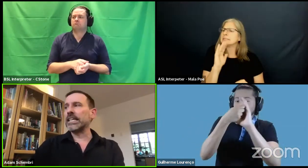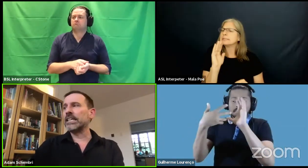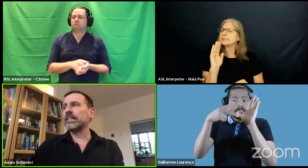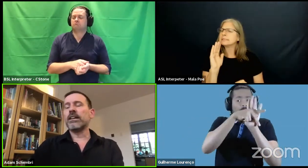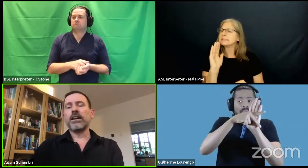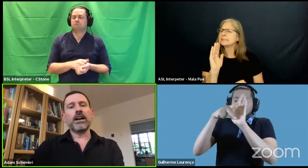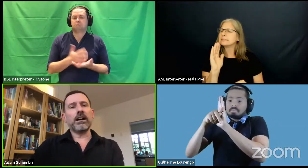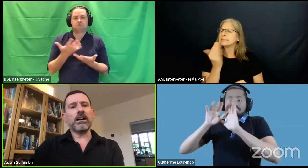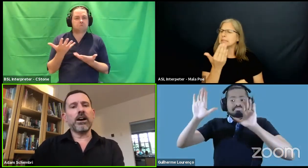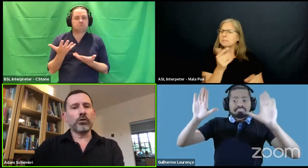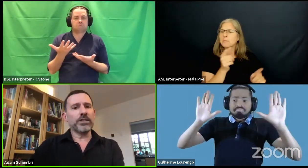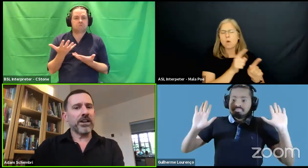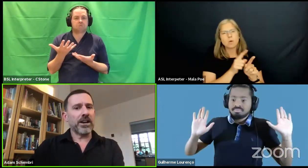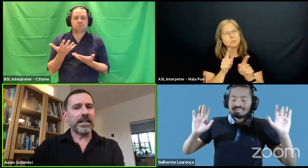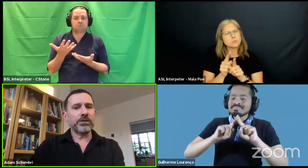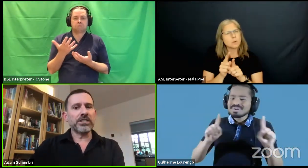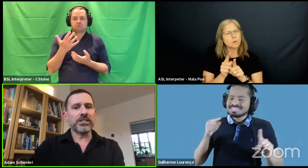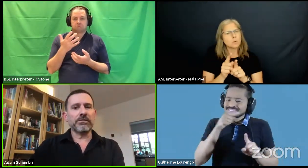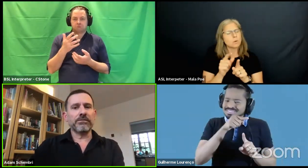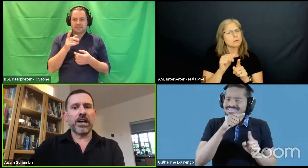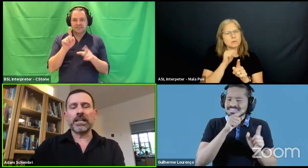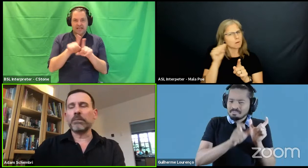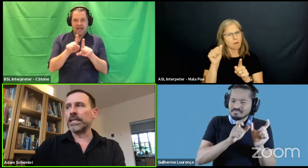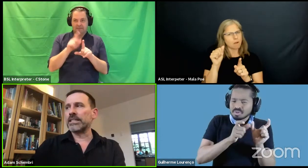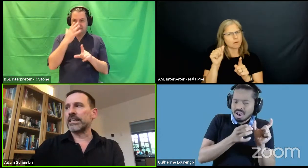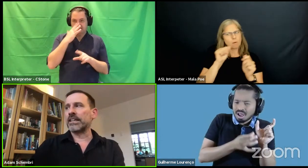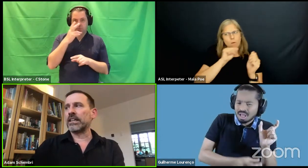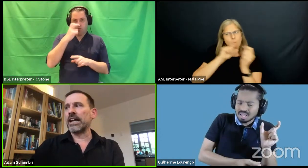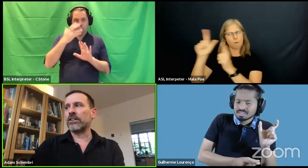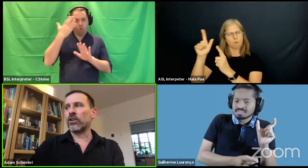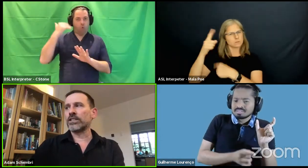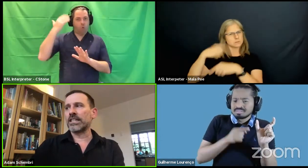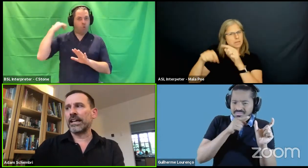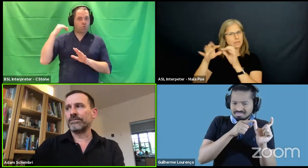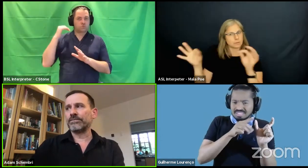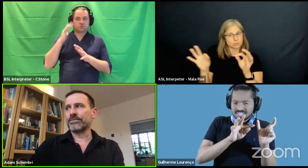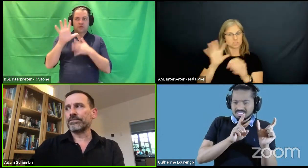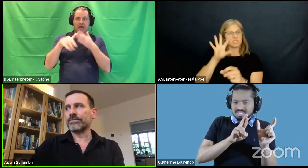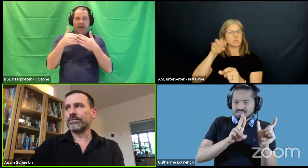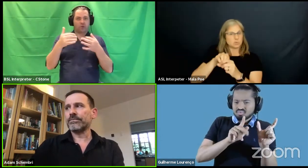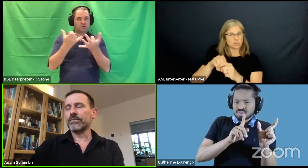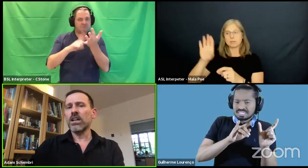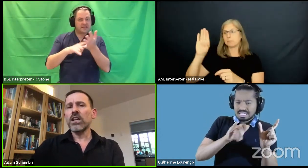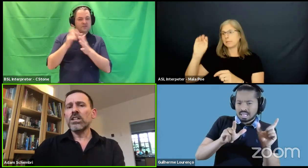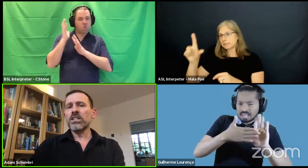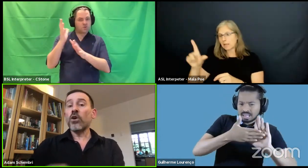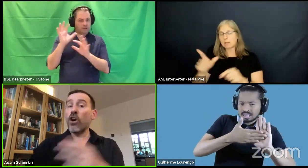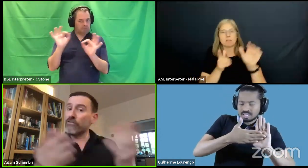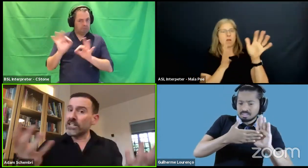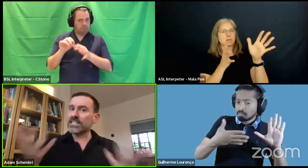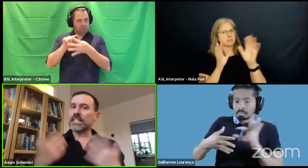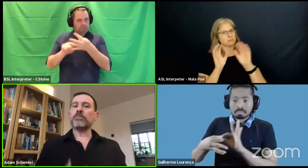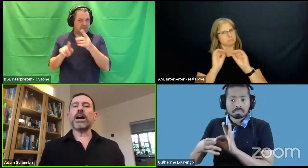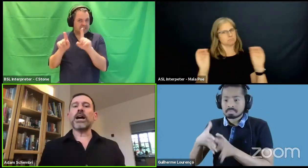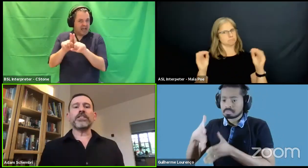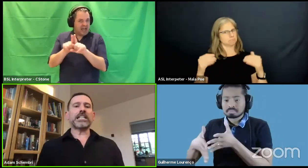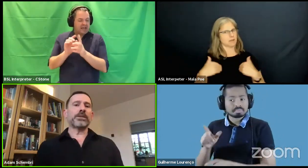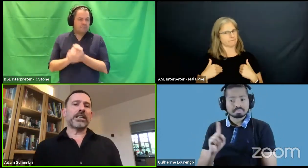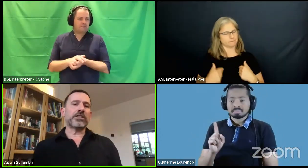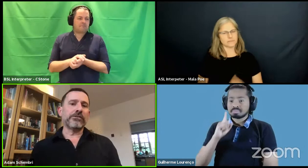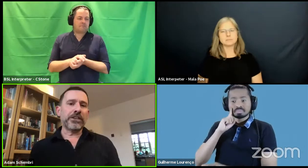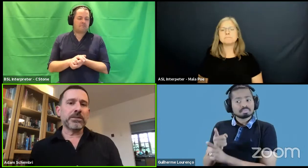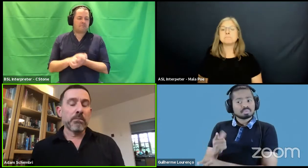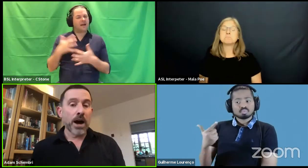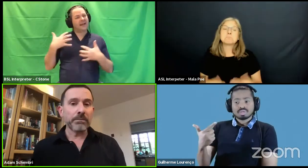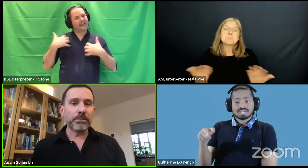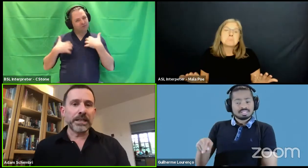present in older sign languages like BSL and Auslan. So obviously, part of the